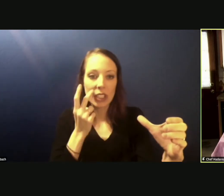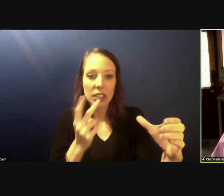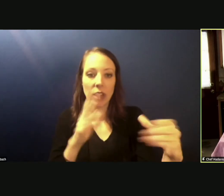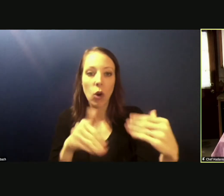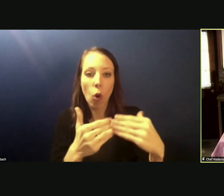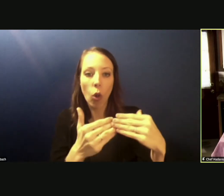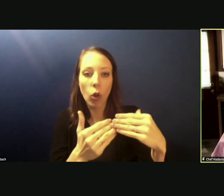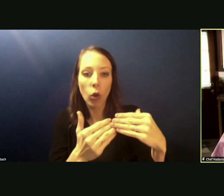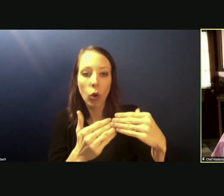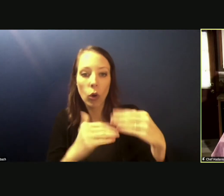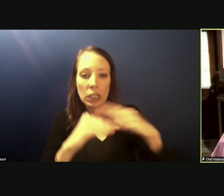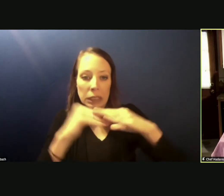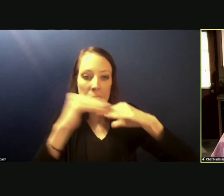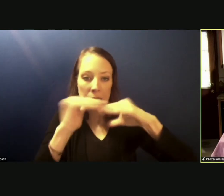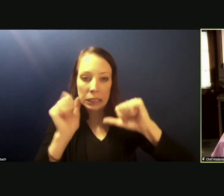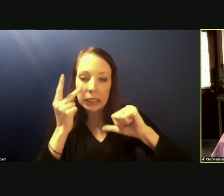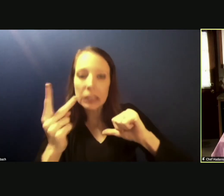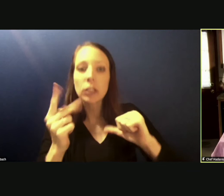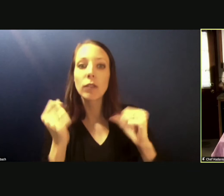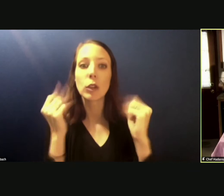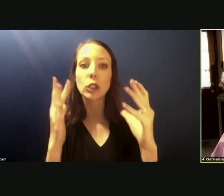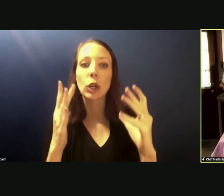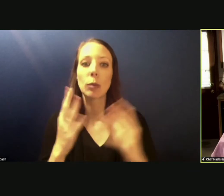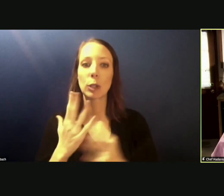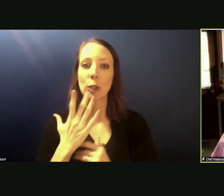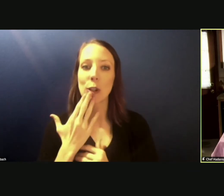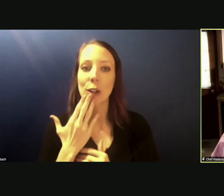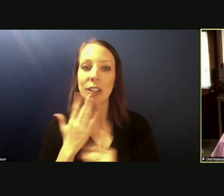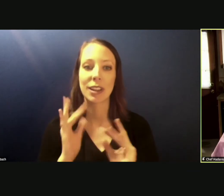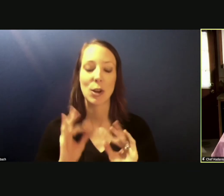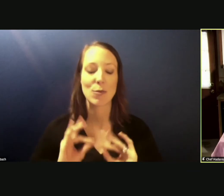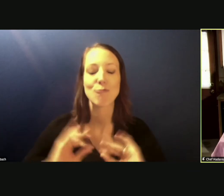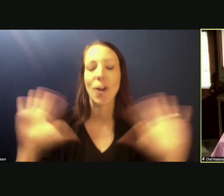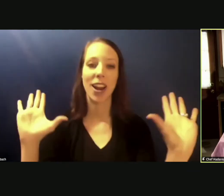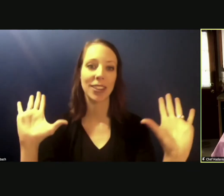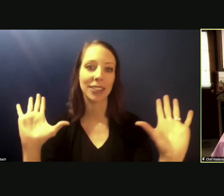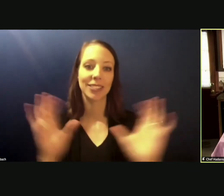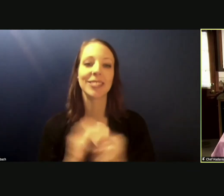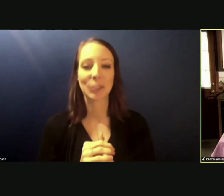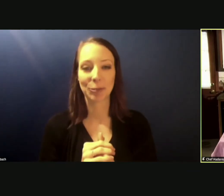them, see through. And you get so much color. It's nice and bright and it just really pops.